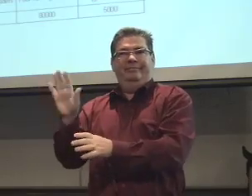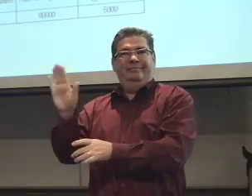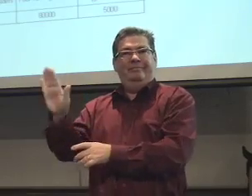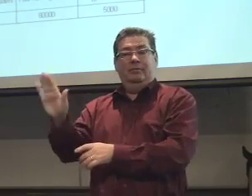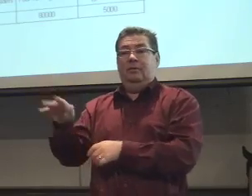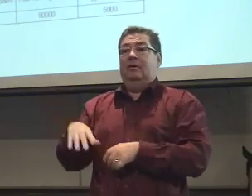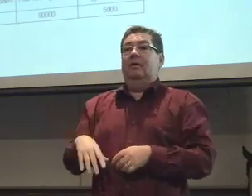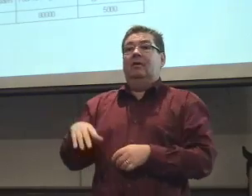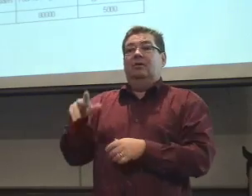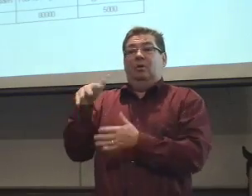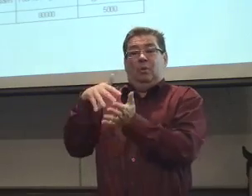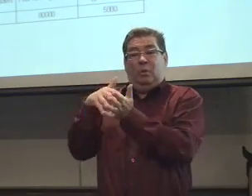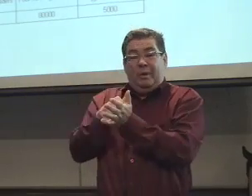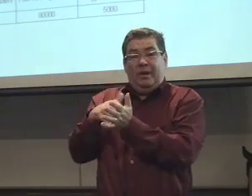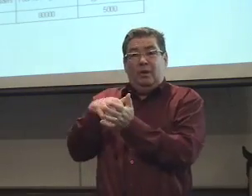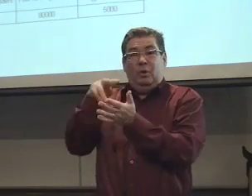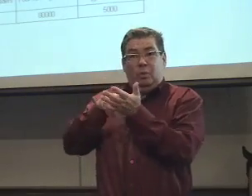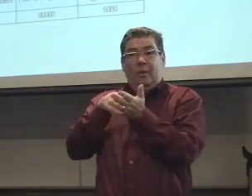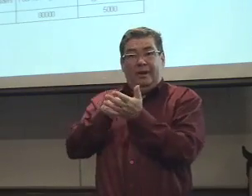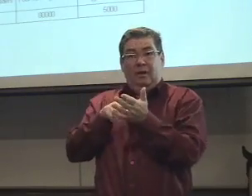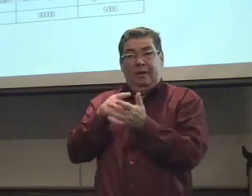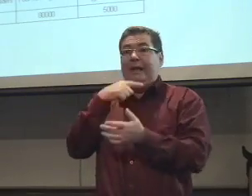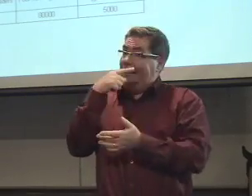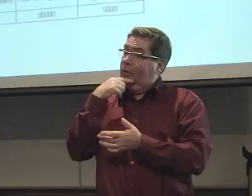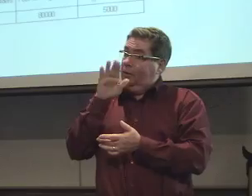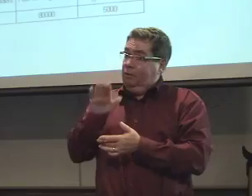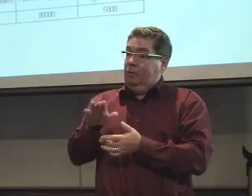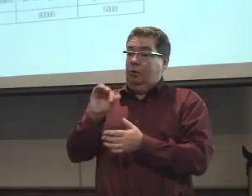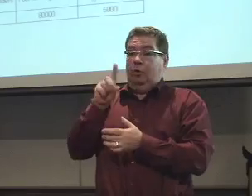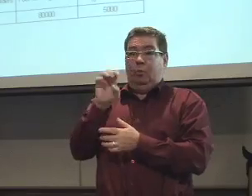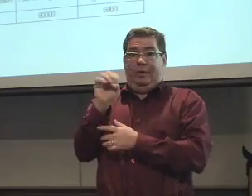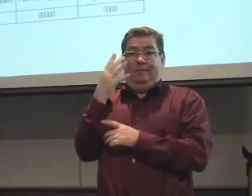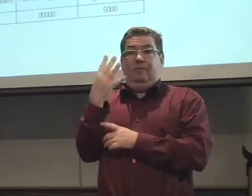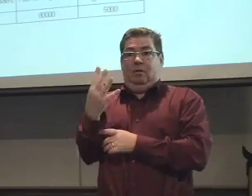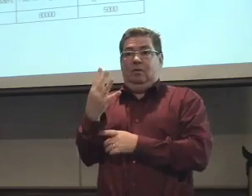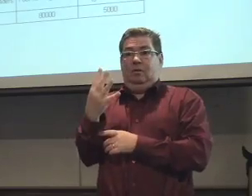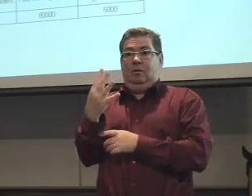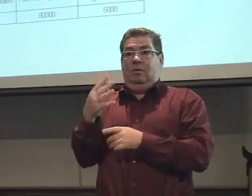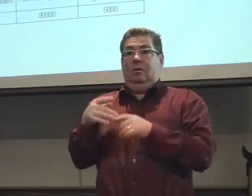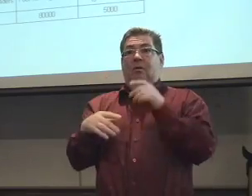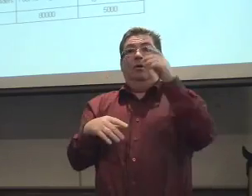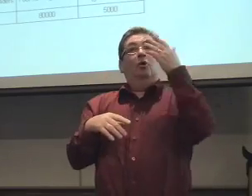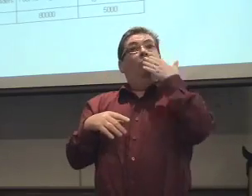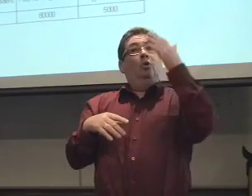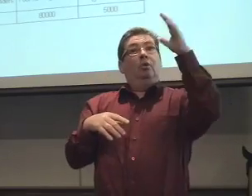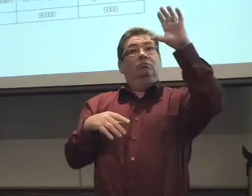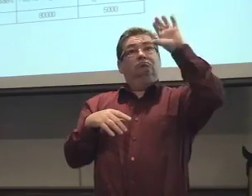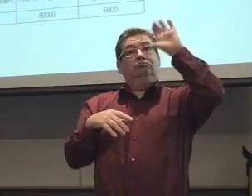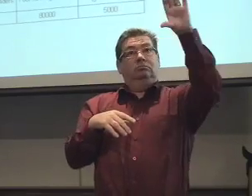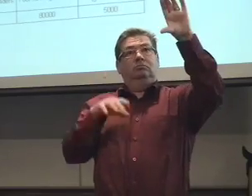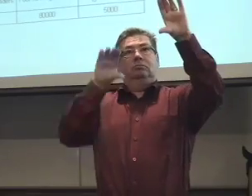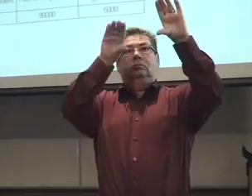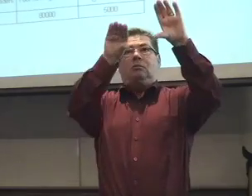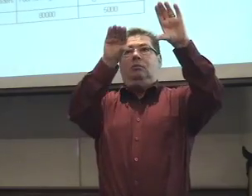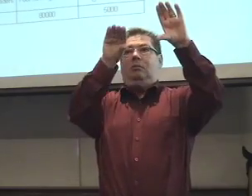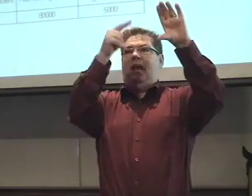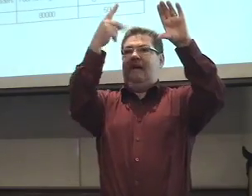poor hearing readers, by 4th grade, read about half of what the good hearing readers had read. Just time in